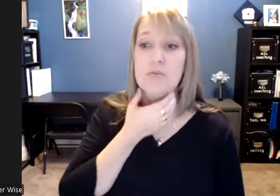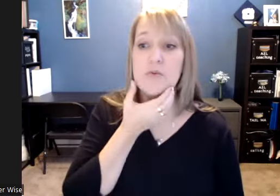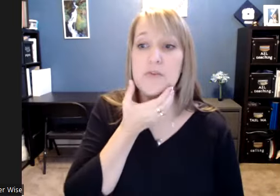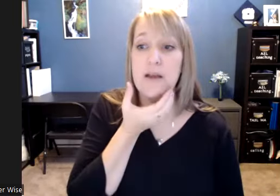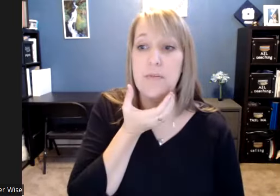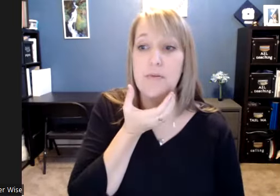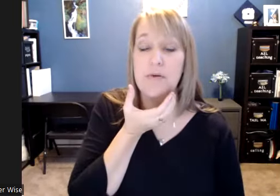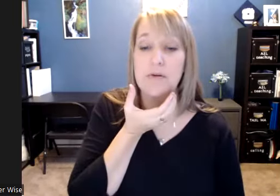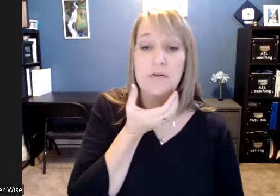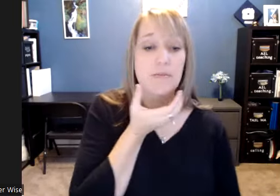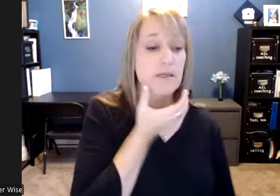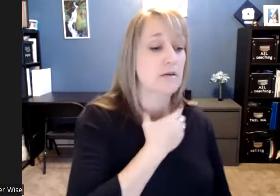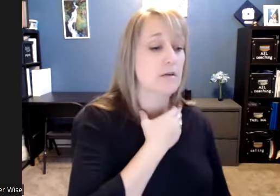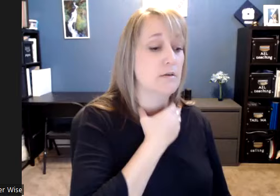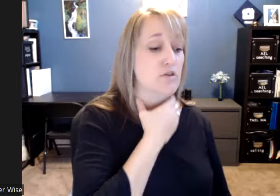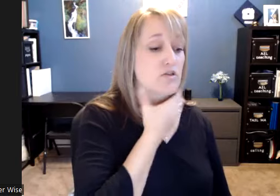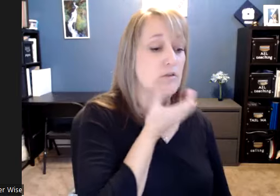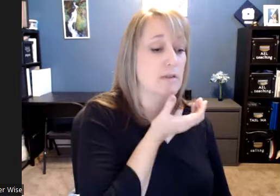move it up a little bit. Turtleneck.